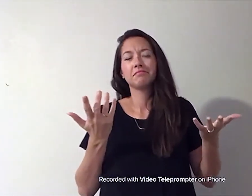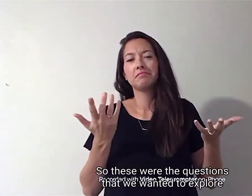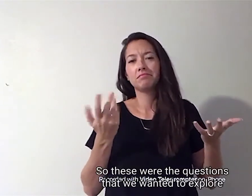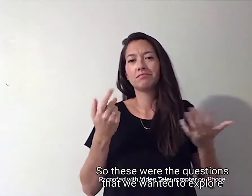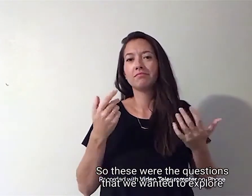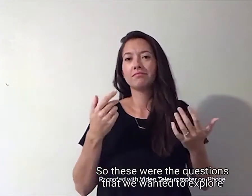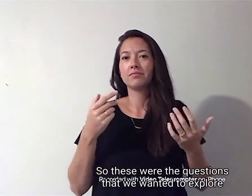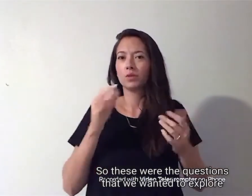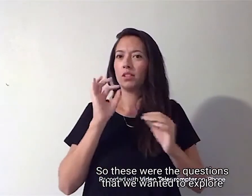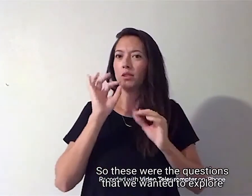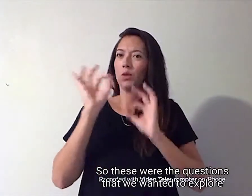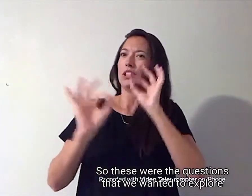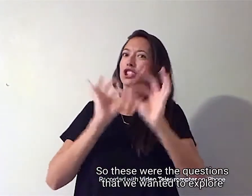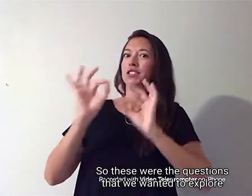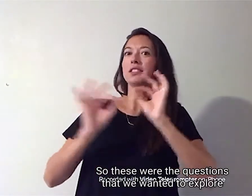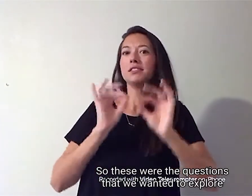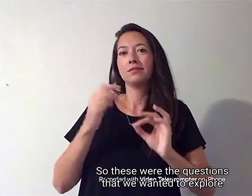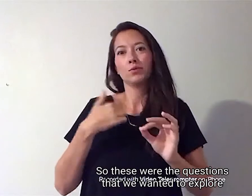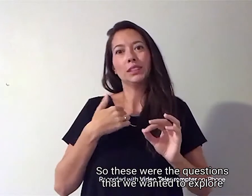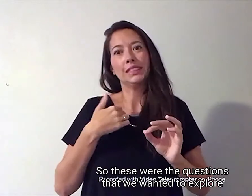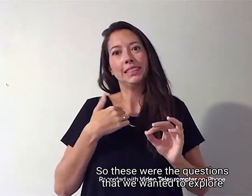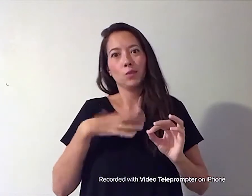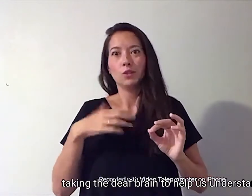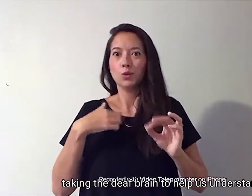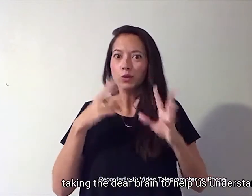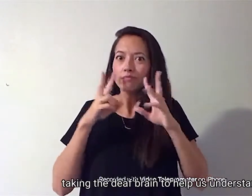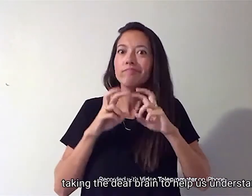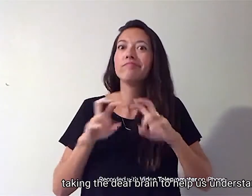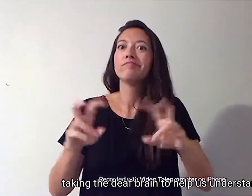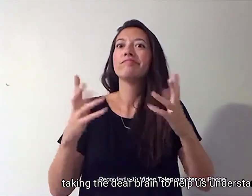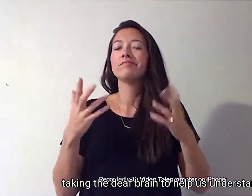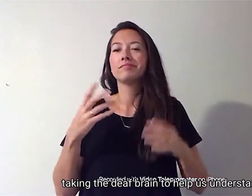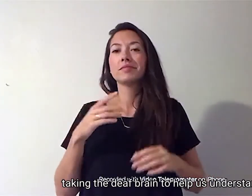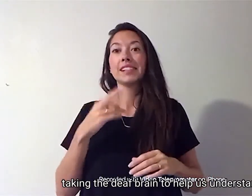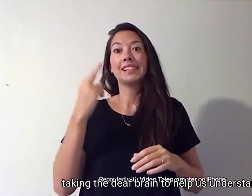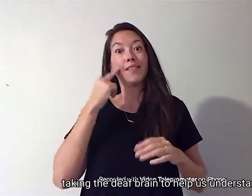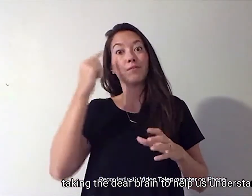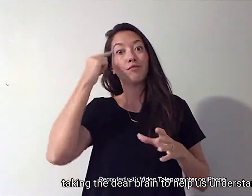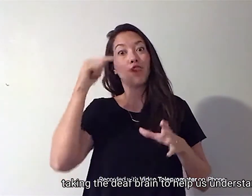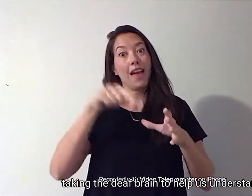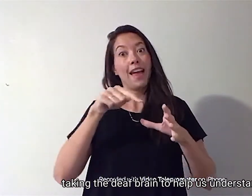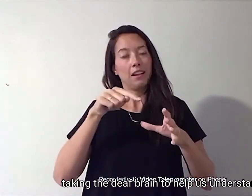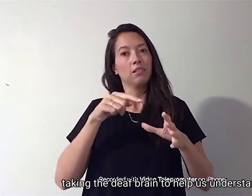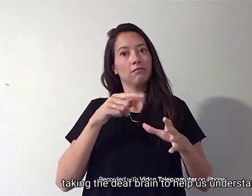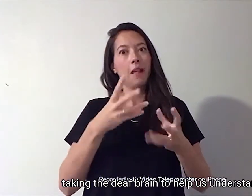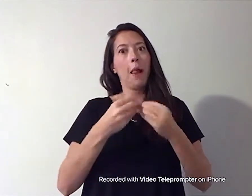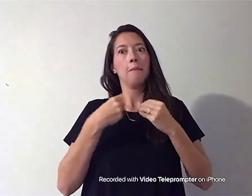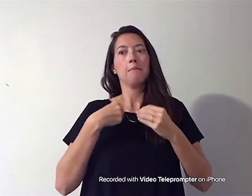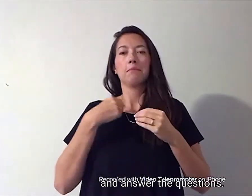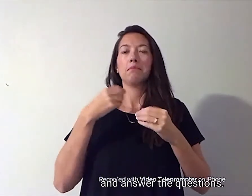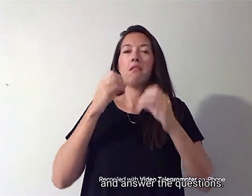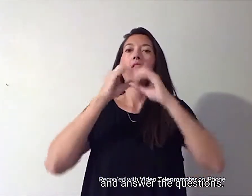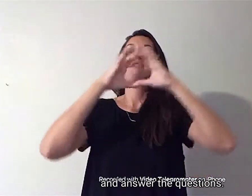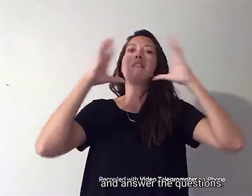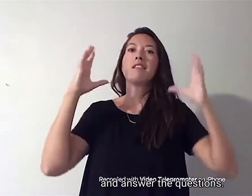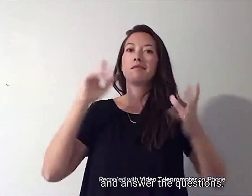So these were the questions that we wanted to explore, taking the deaf brain to help us understand and answer the questions.